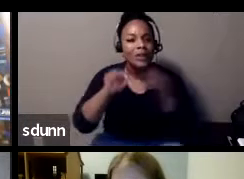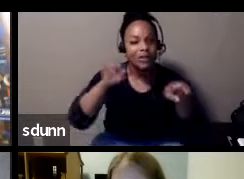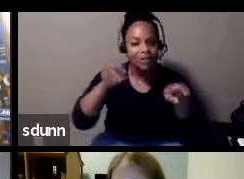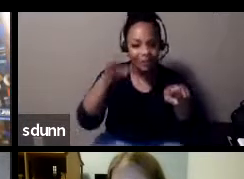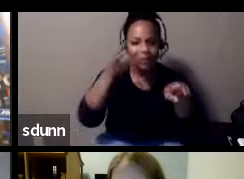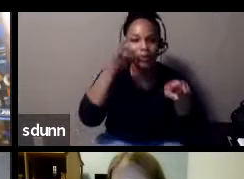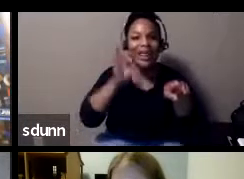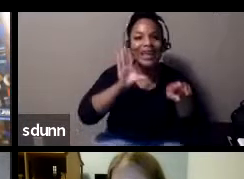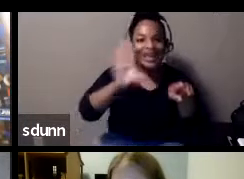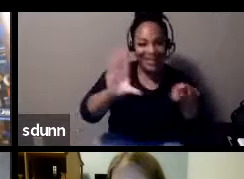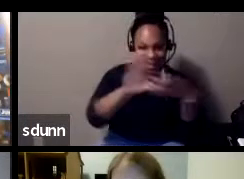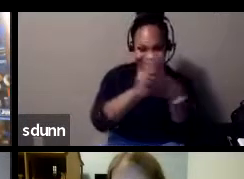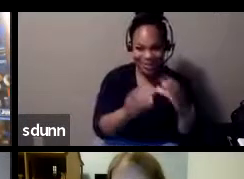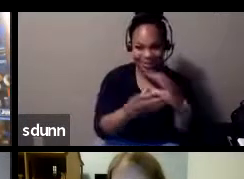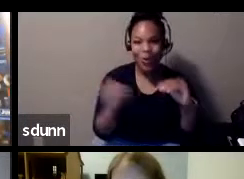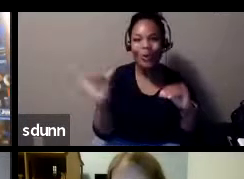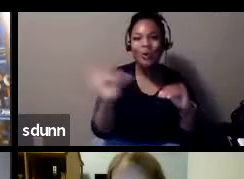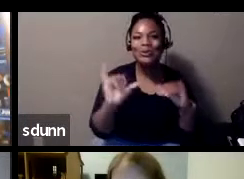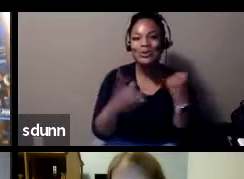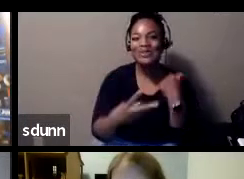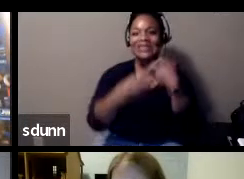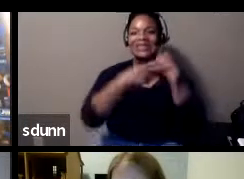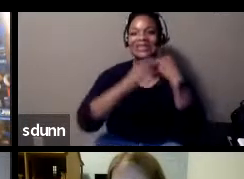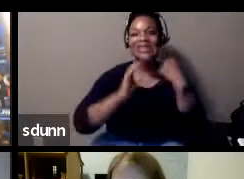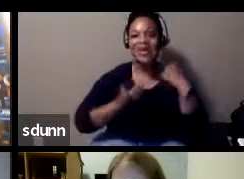So I see